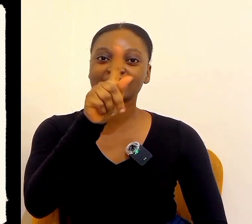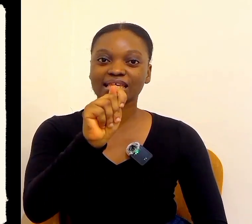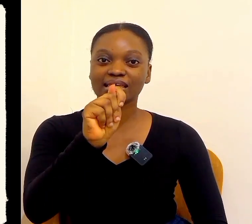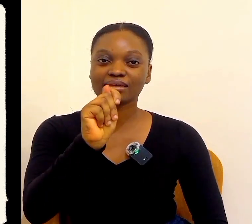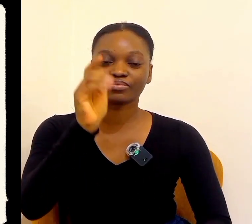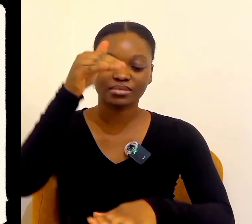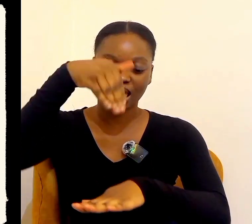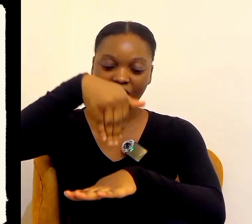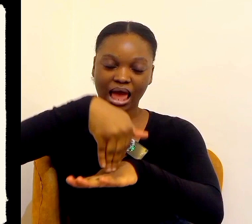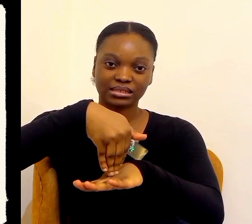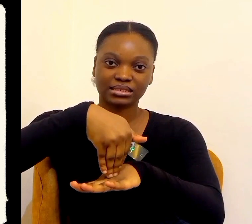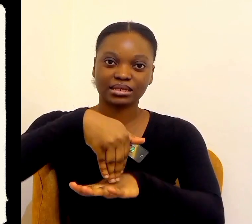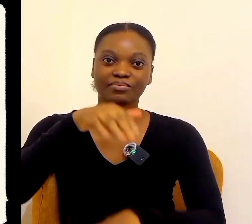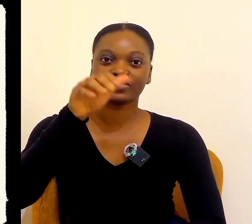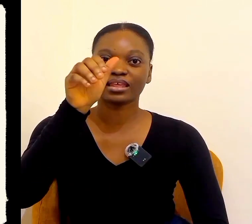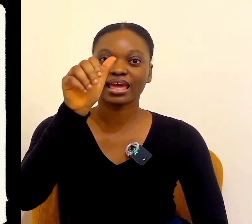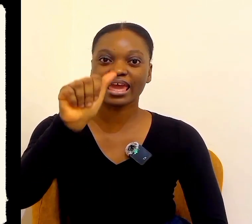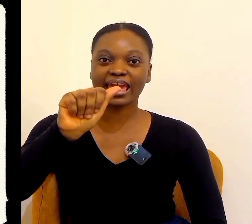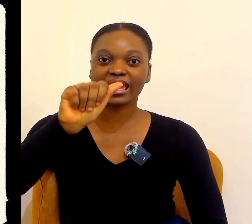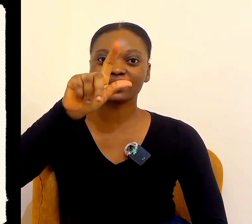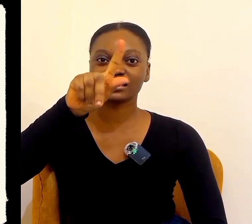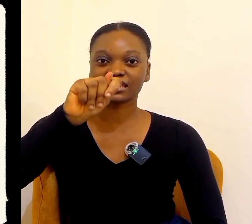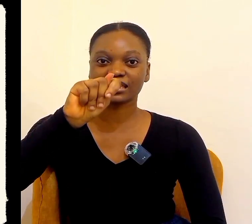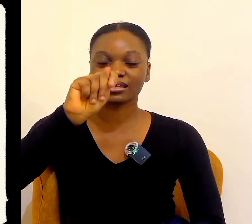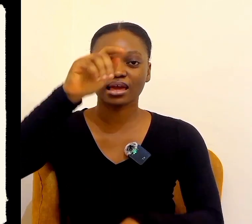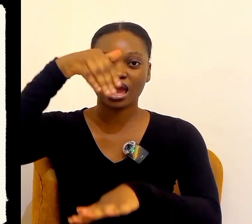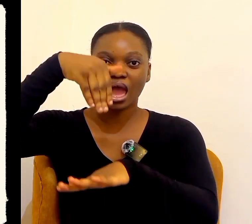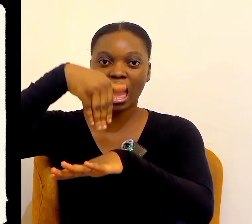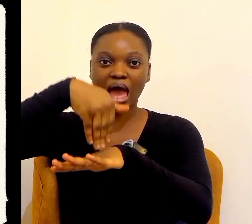A-T, at, A-T, at,